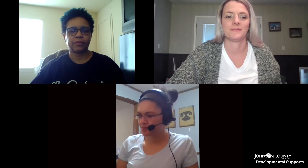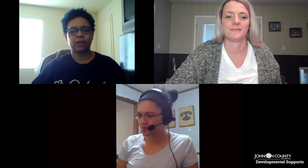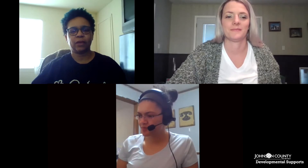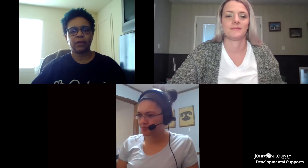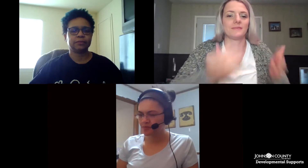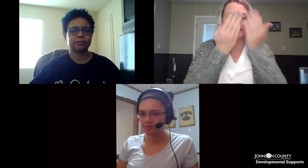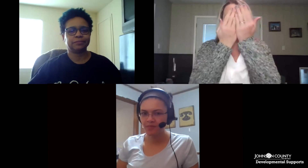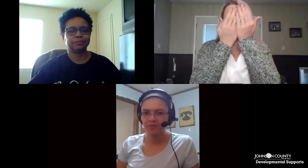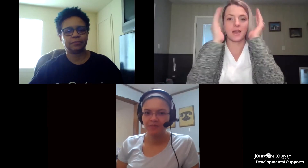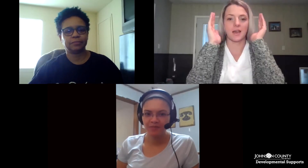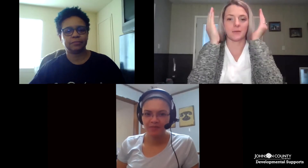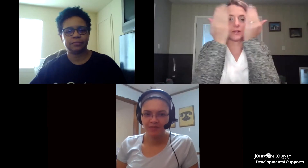Halloween. Halloween.